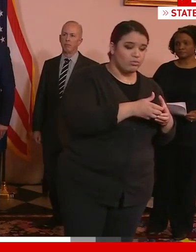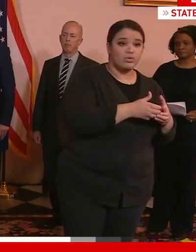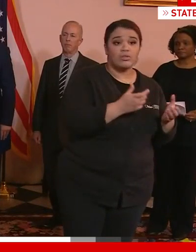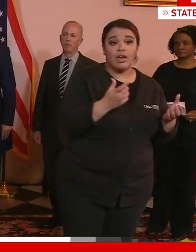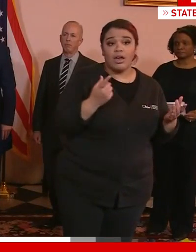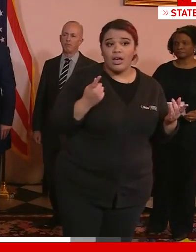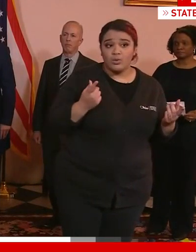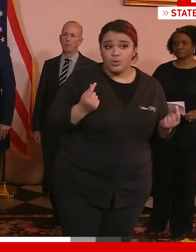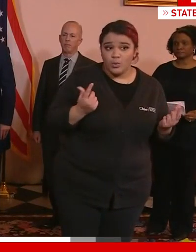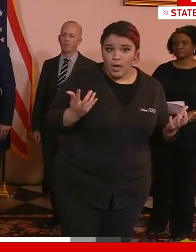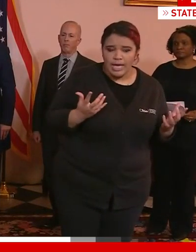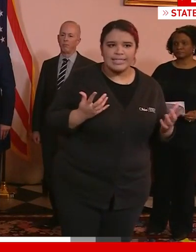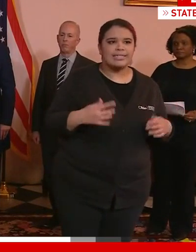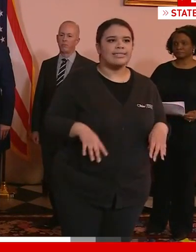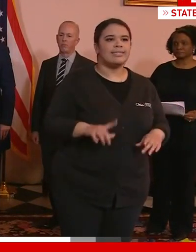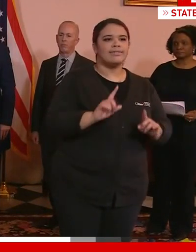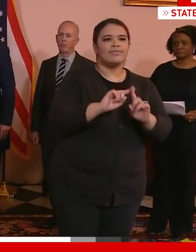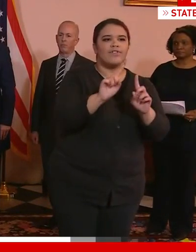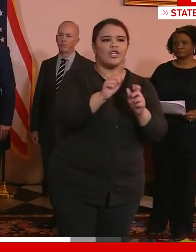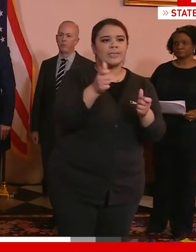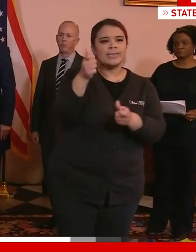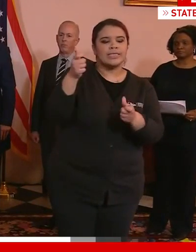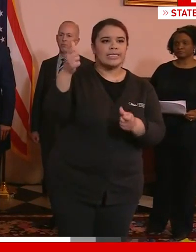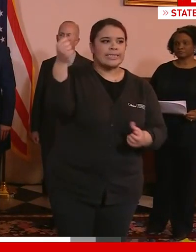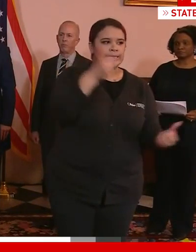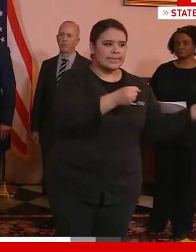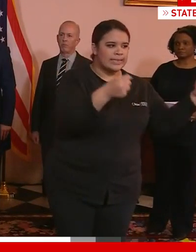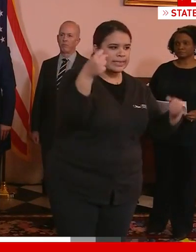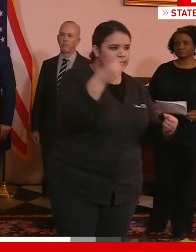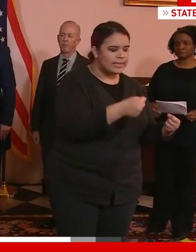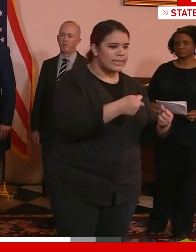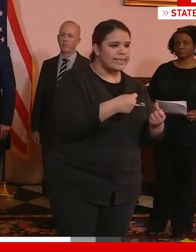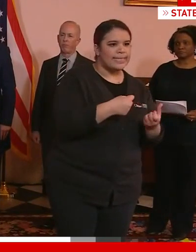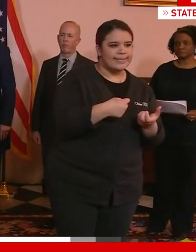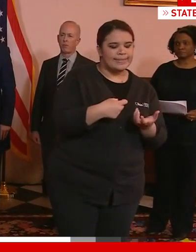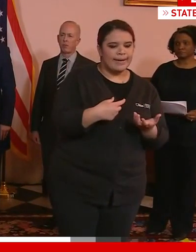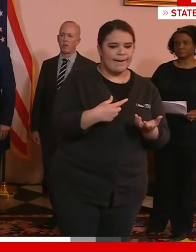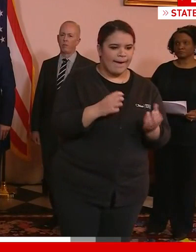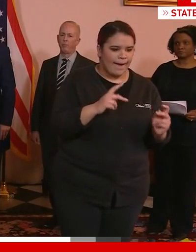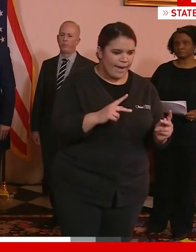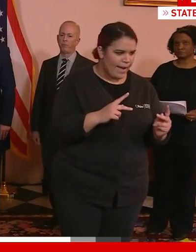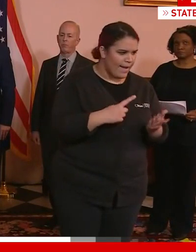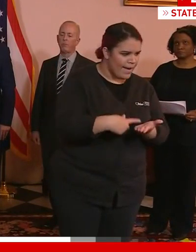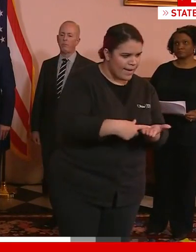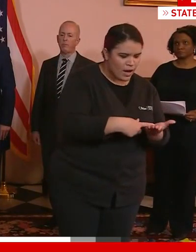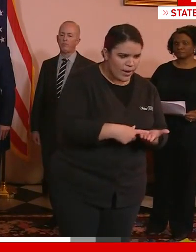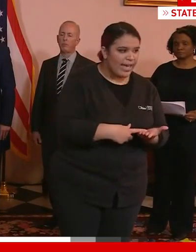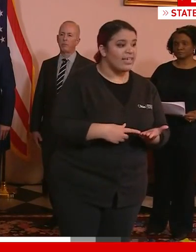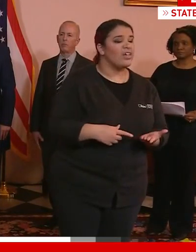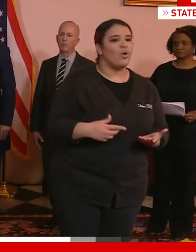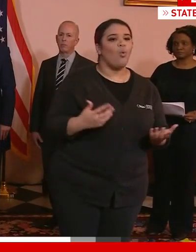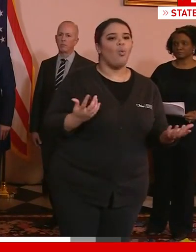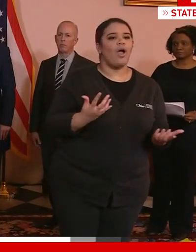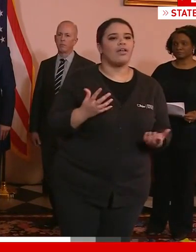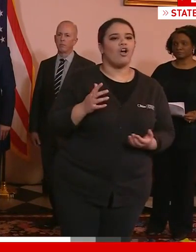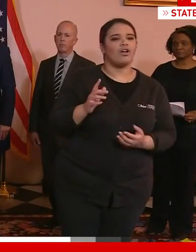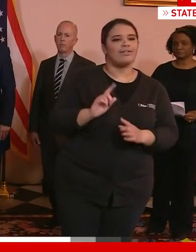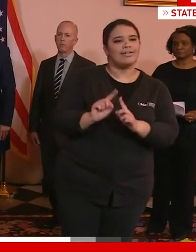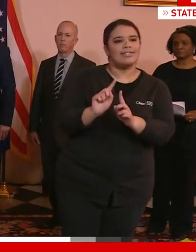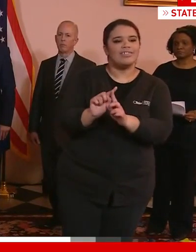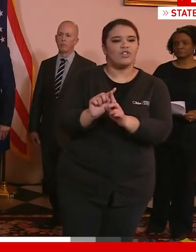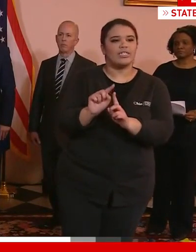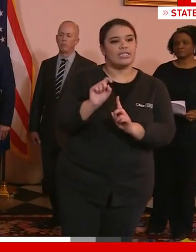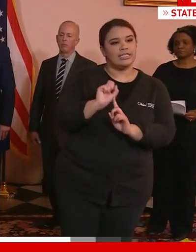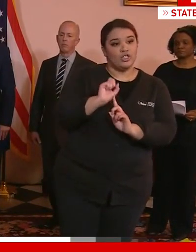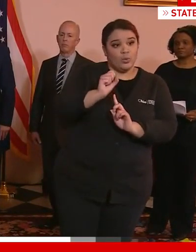across the state to work to determine what cases would be safe to delay either surgeries or procedures, and